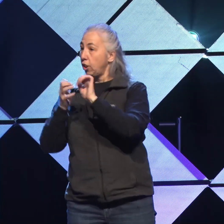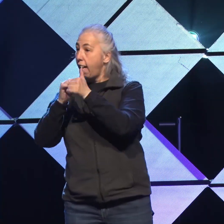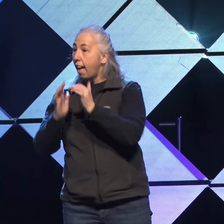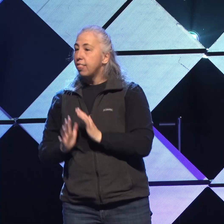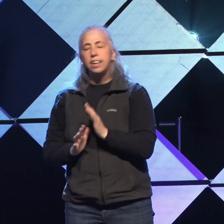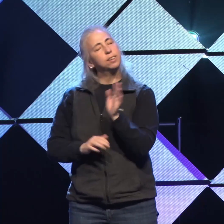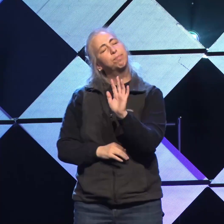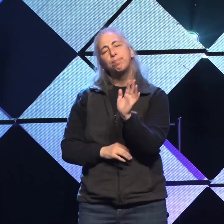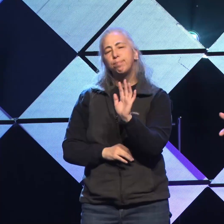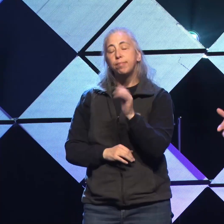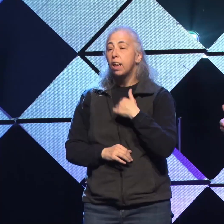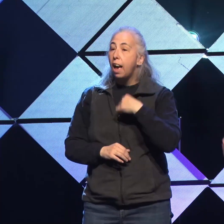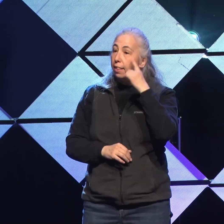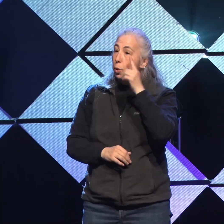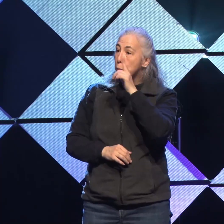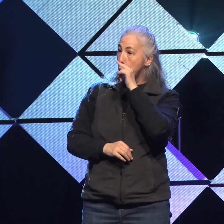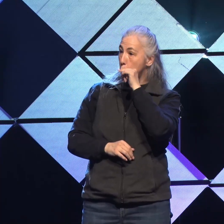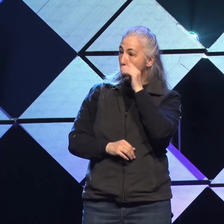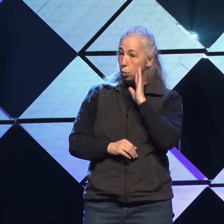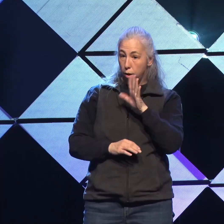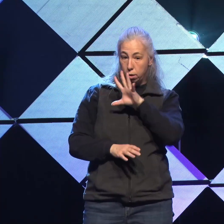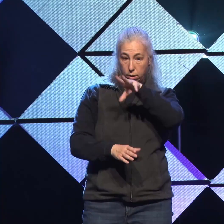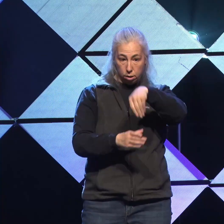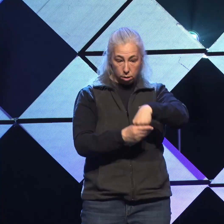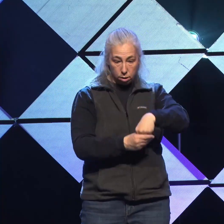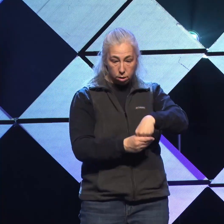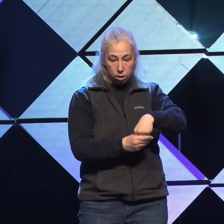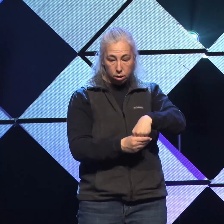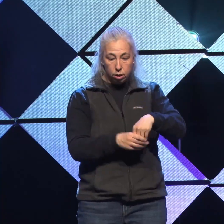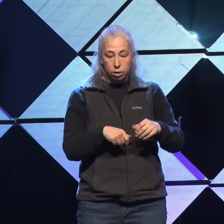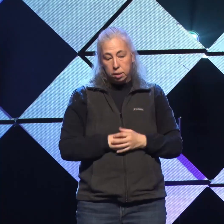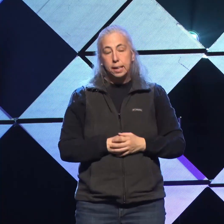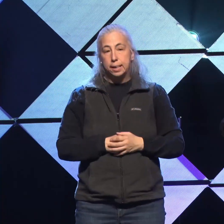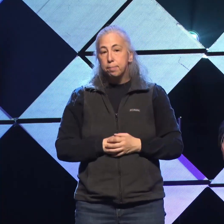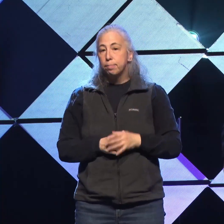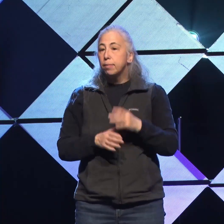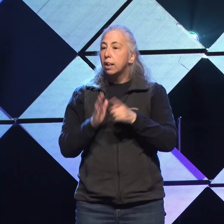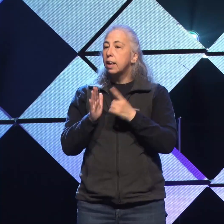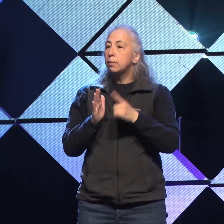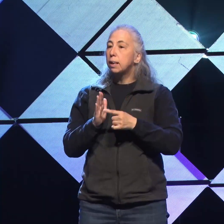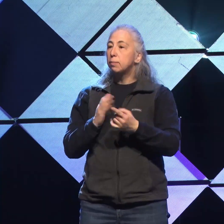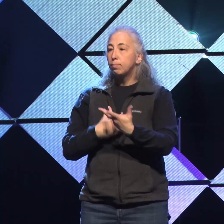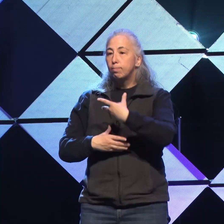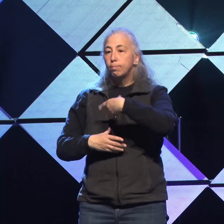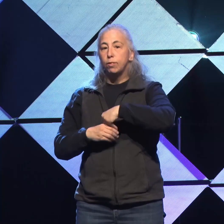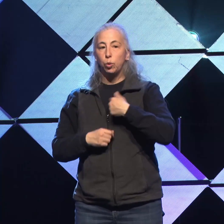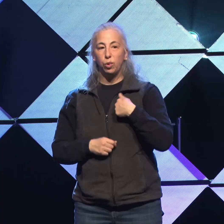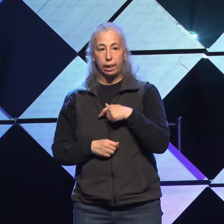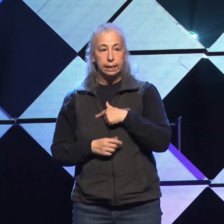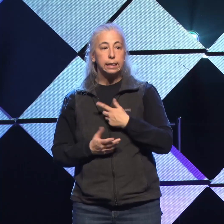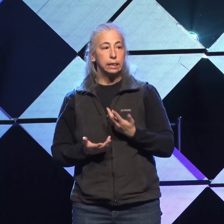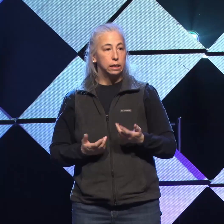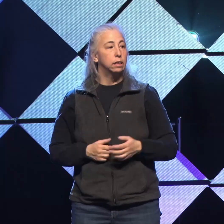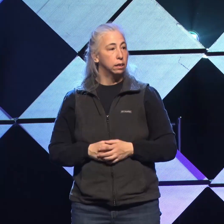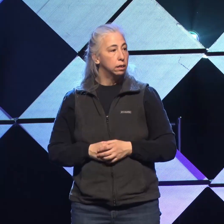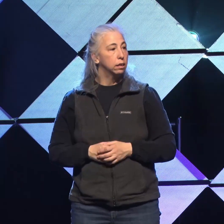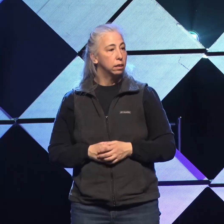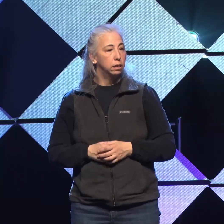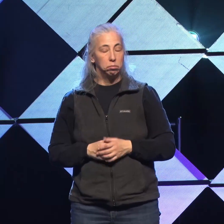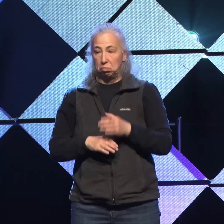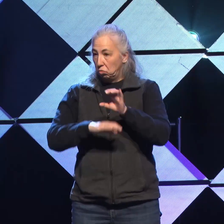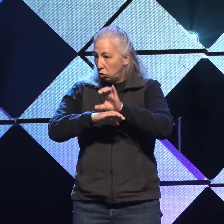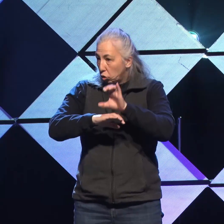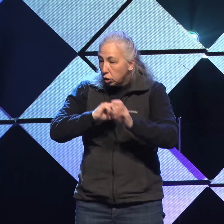athletes. I think sometimes it would include people like us, church